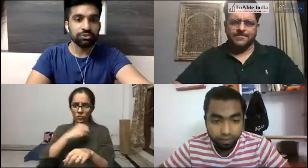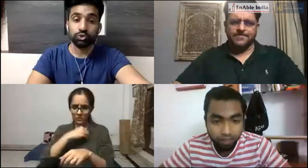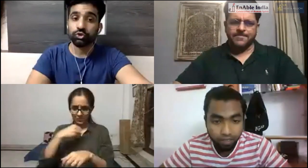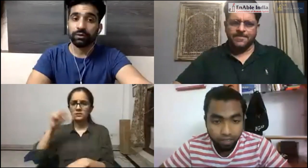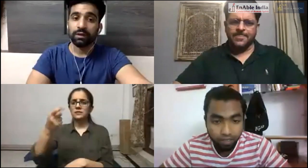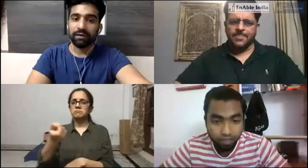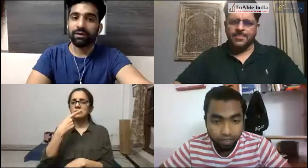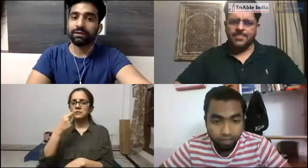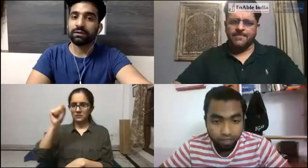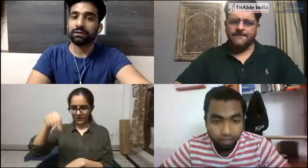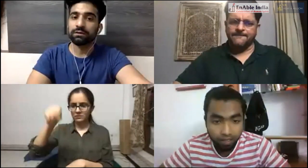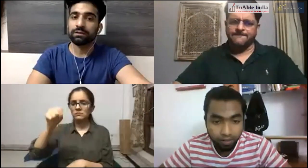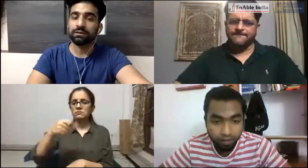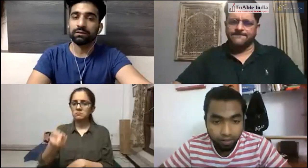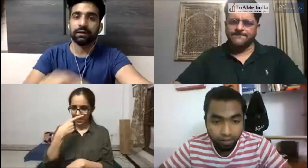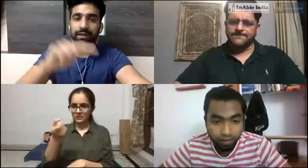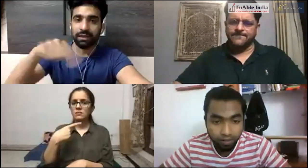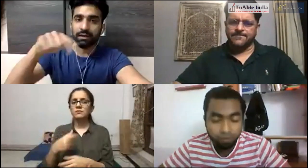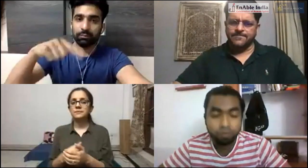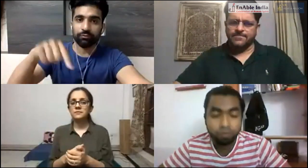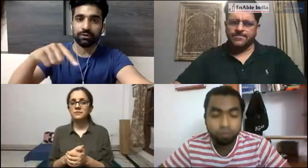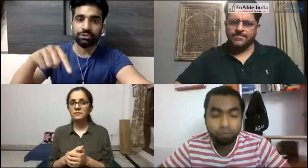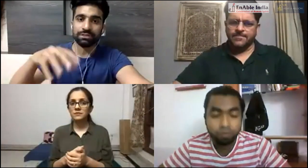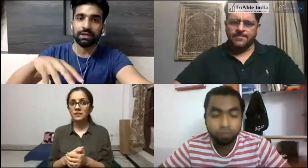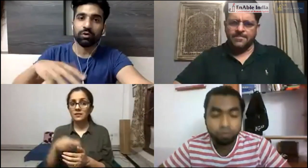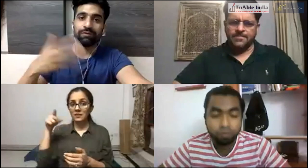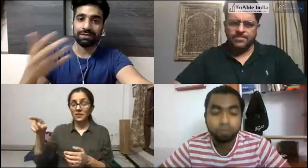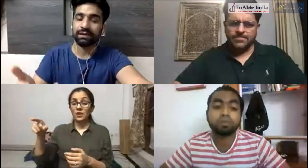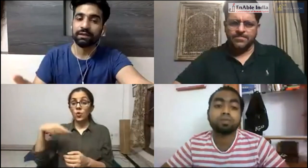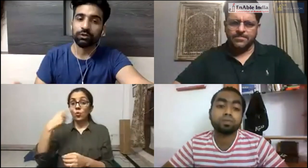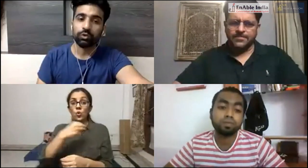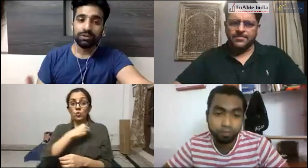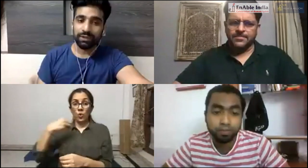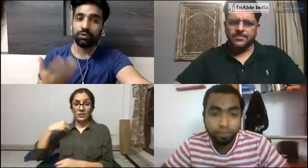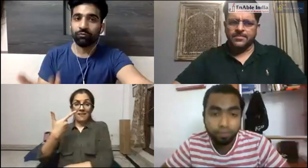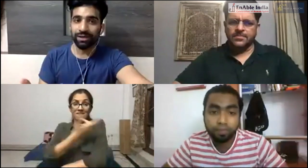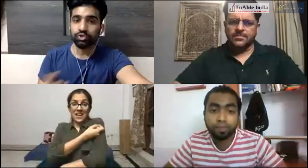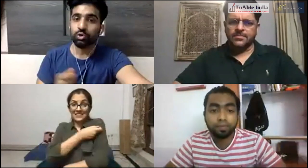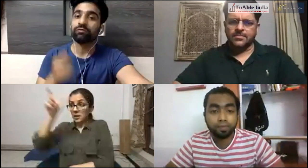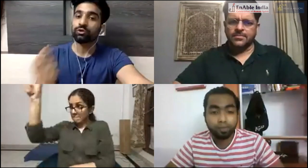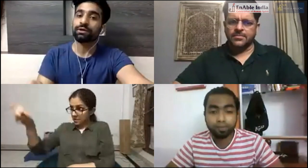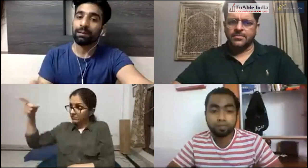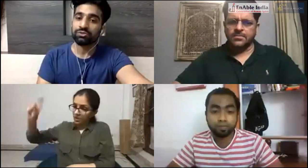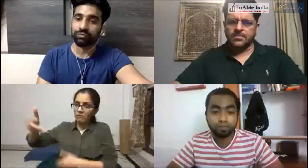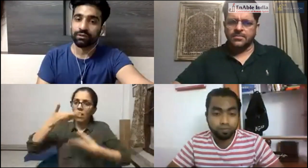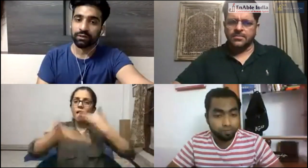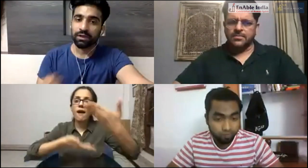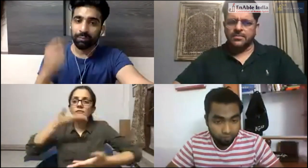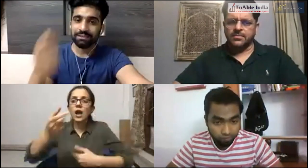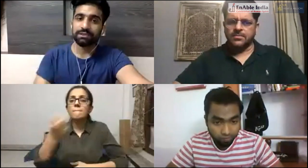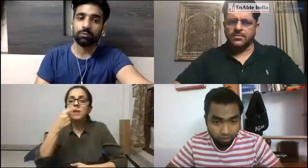Yes, you should. In fact, the healthcare professionals there who are vaccinating you, they would advise you or give you the tablets with